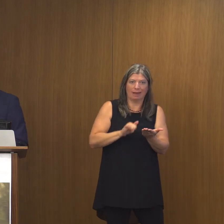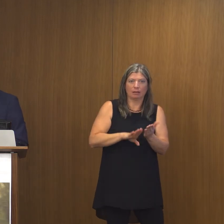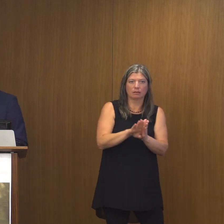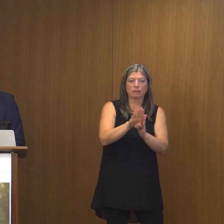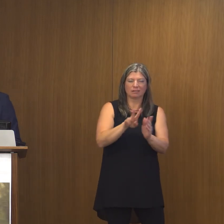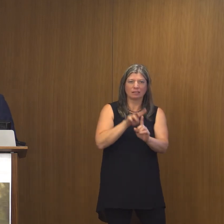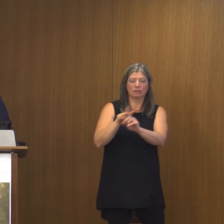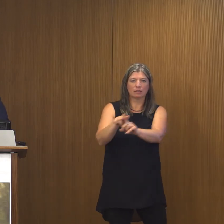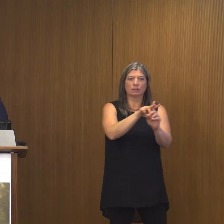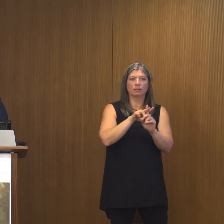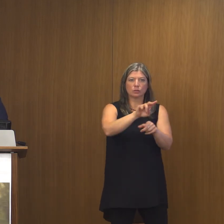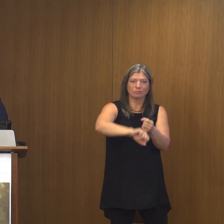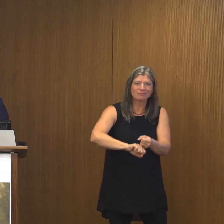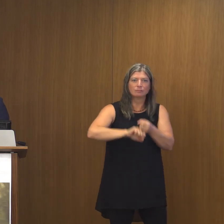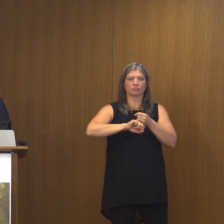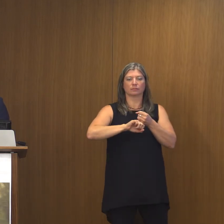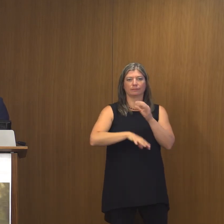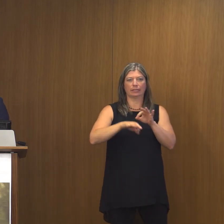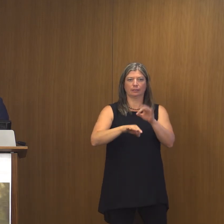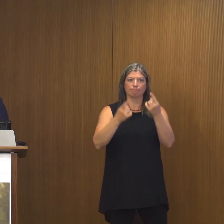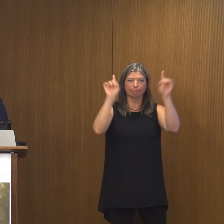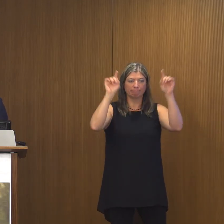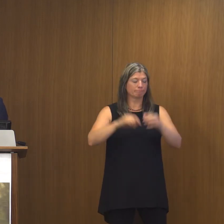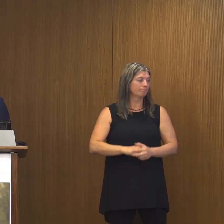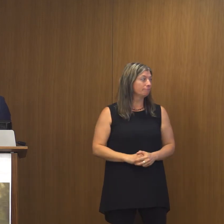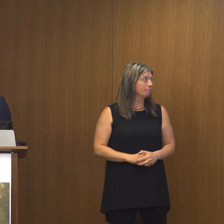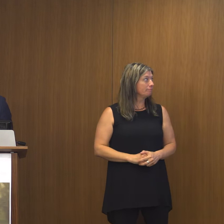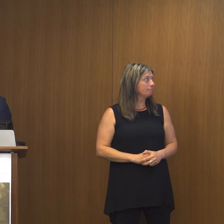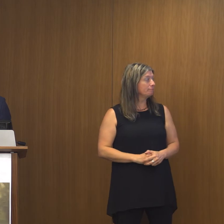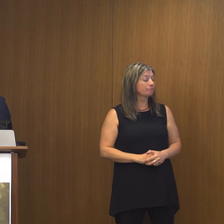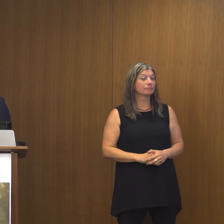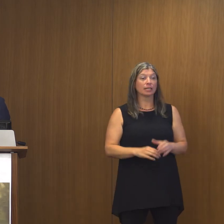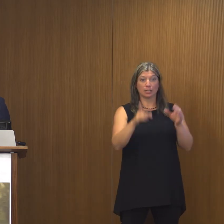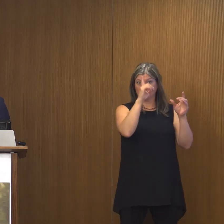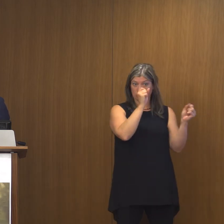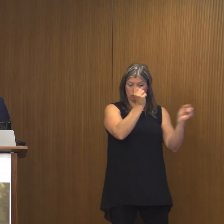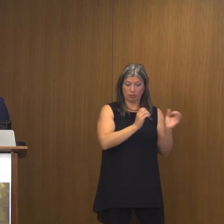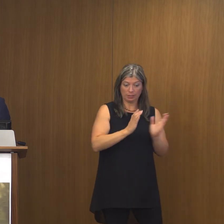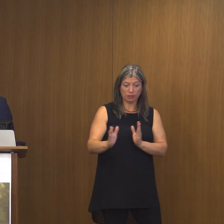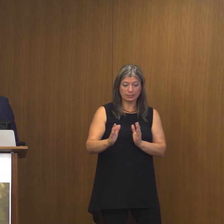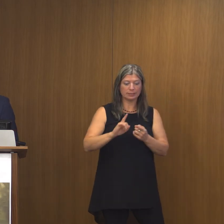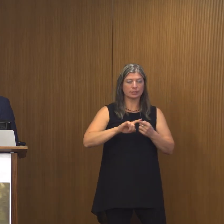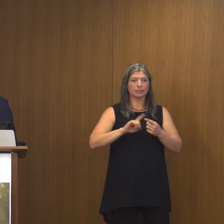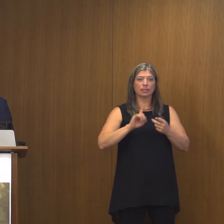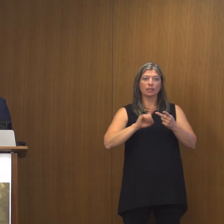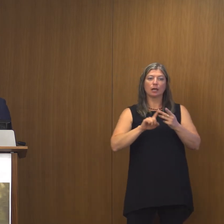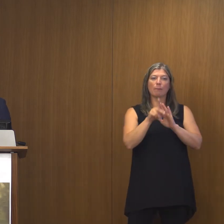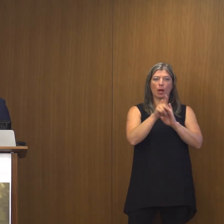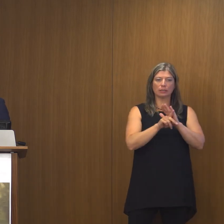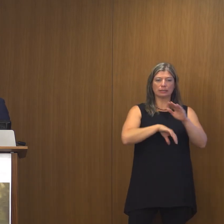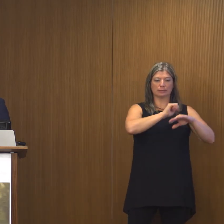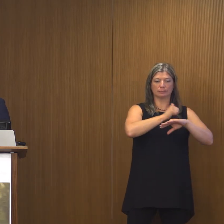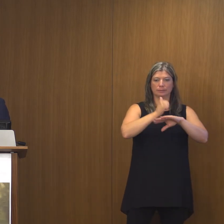So the next issue that was identified was that we need strategies and so policies to promote participation